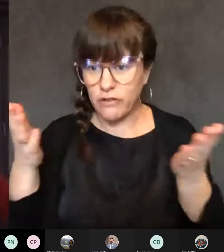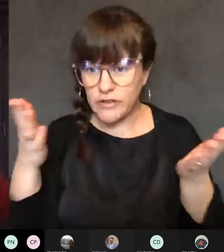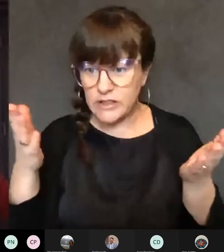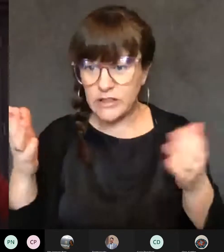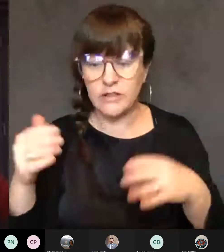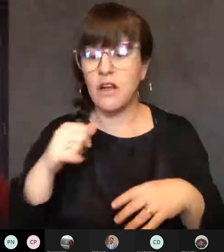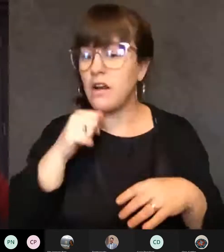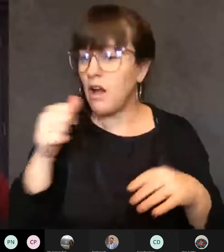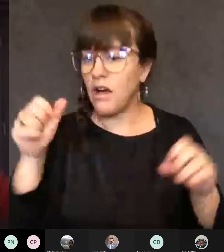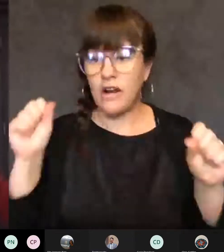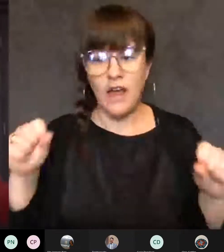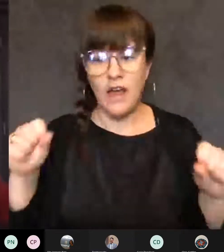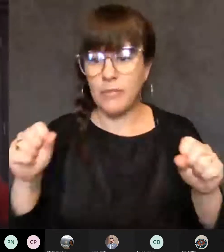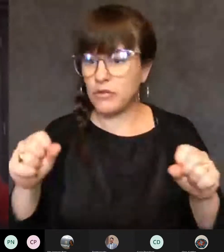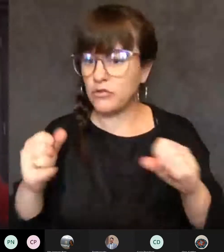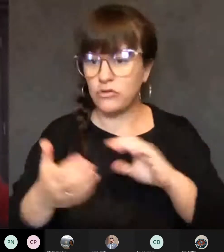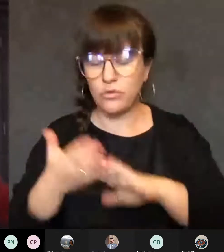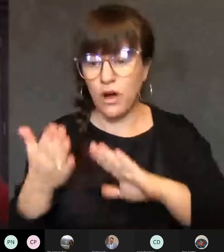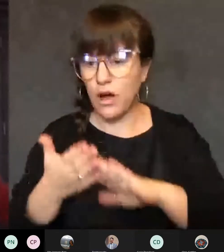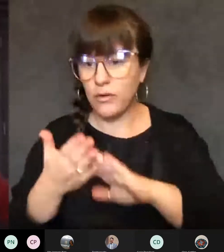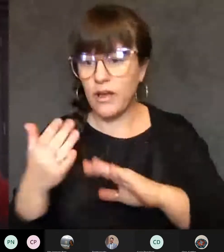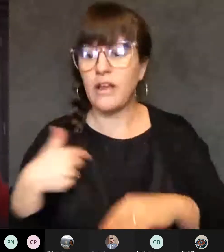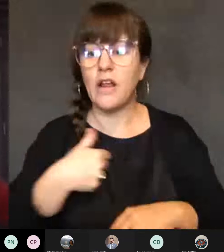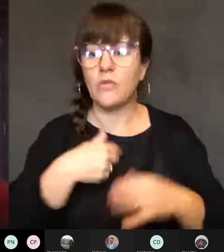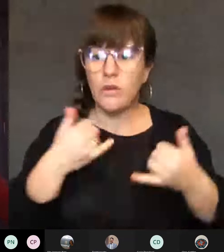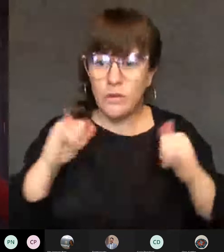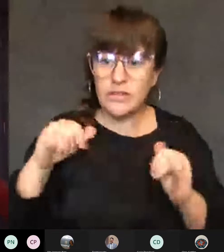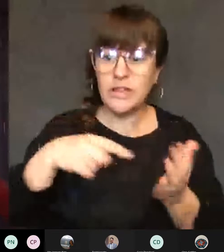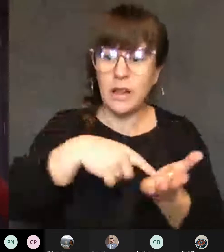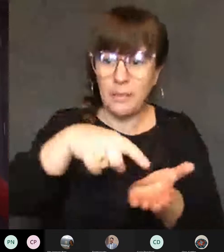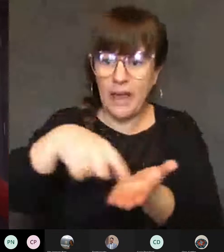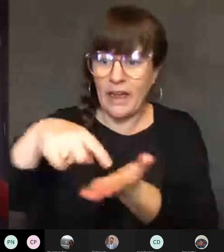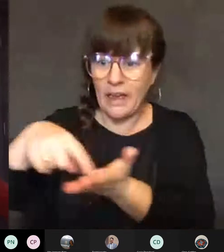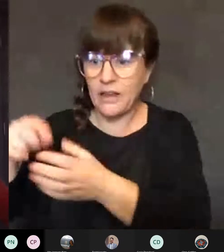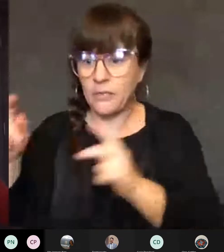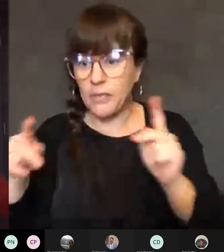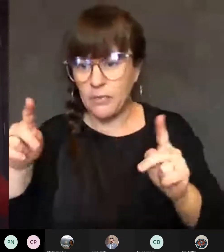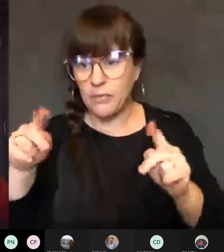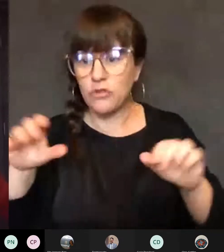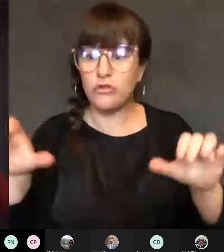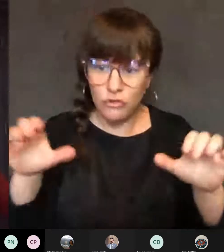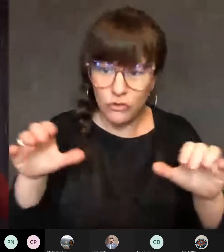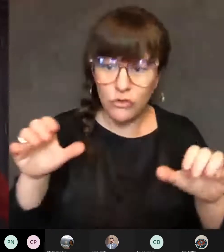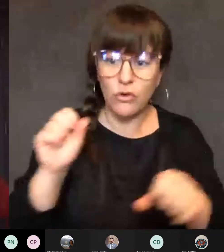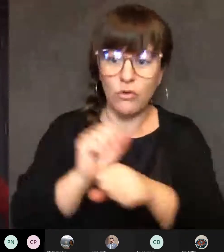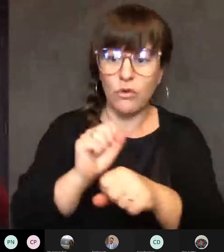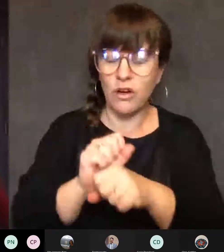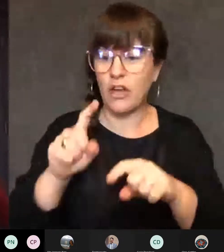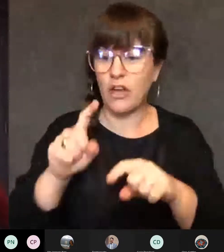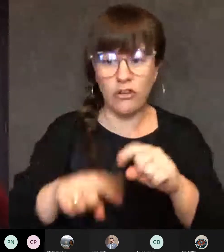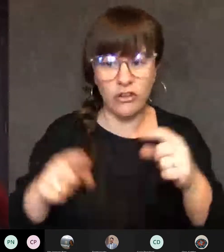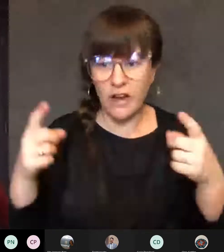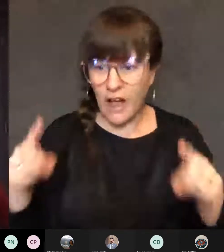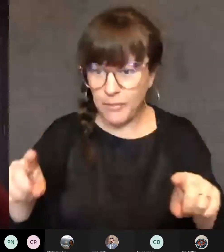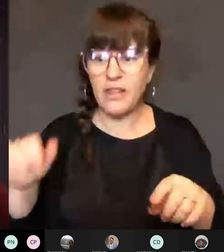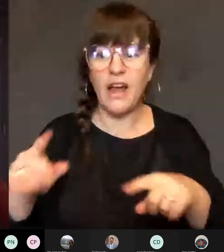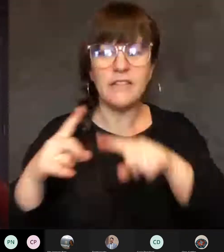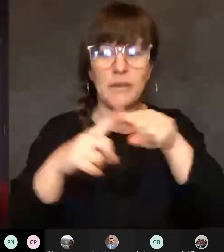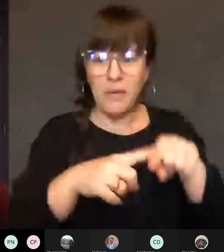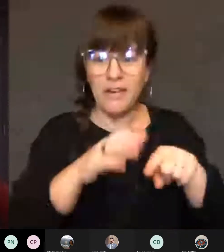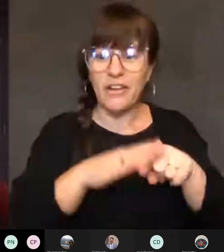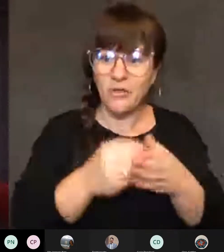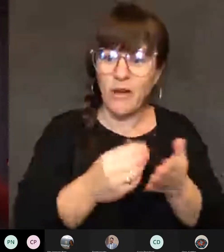to operate. And we still were paying people to do jobs that couldn't be done, that were dependent upon revenue being brought into the